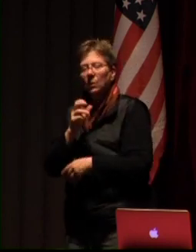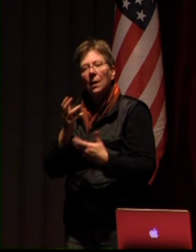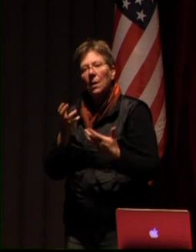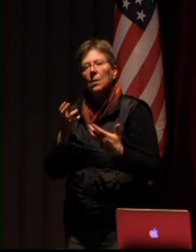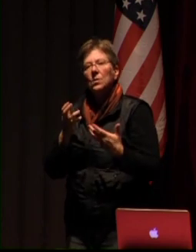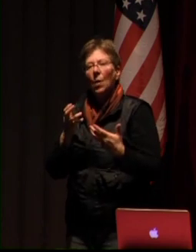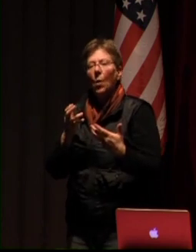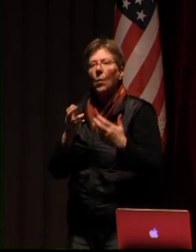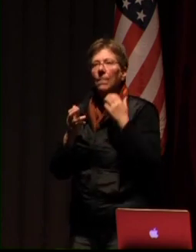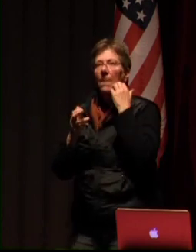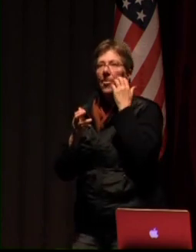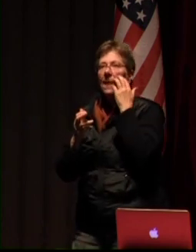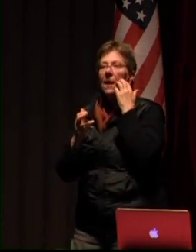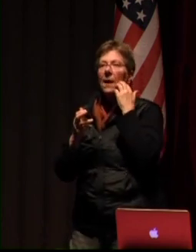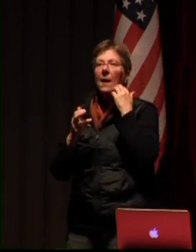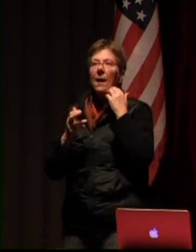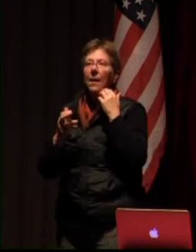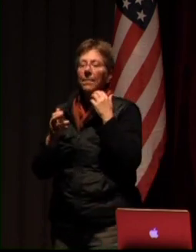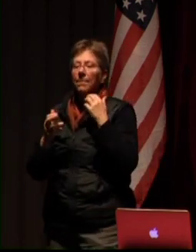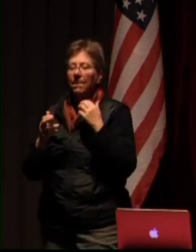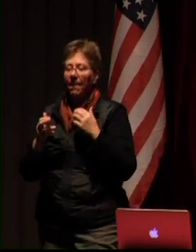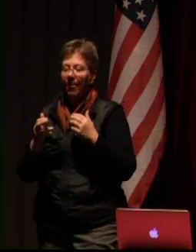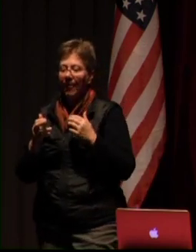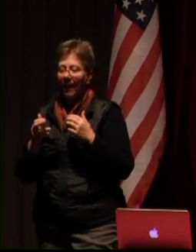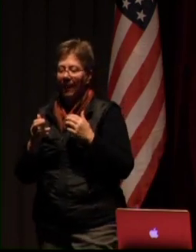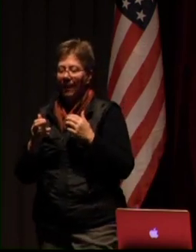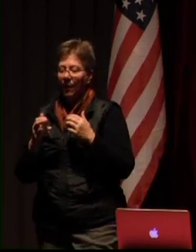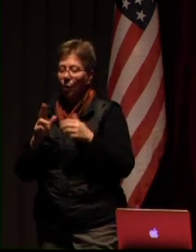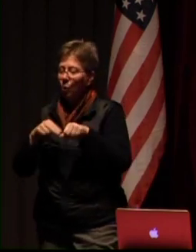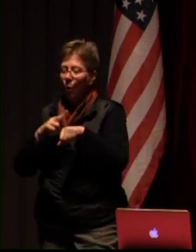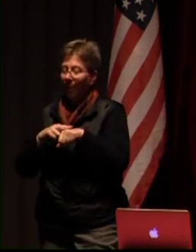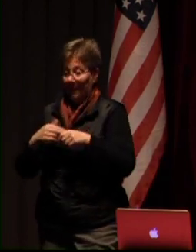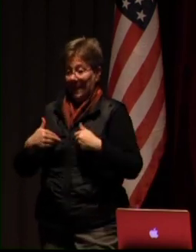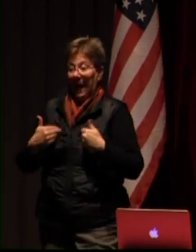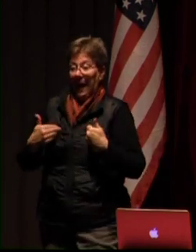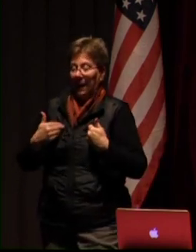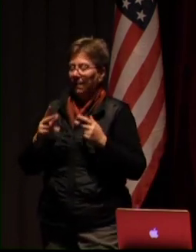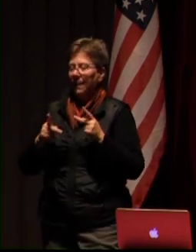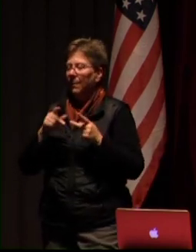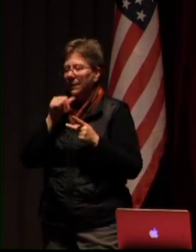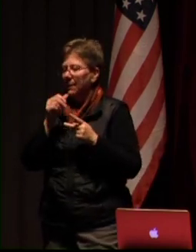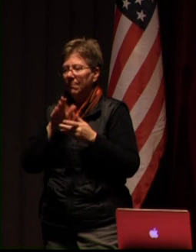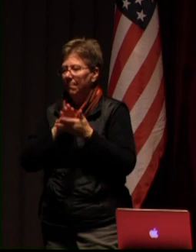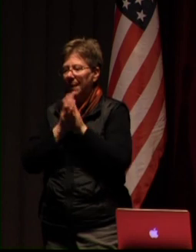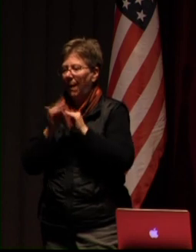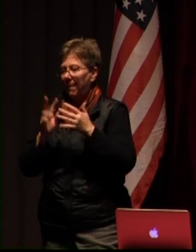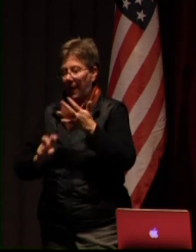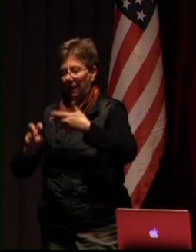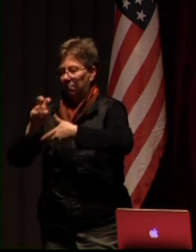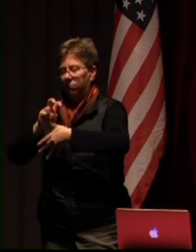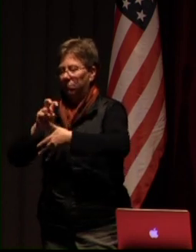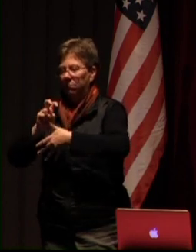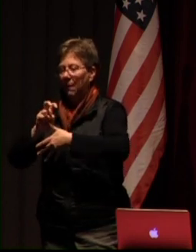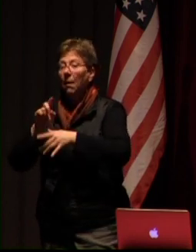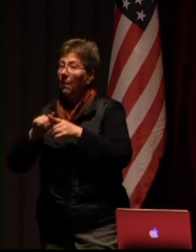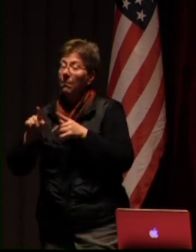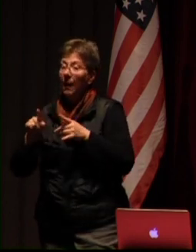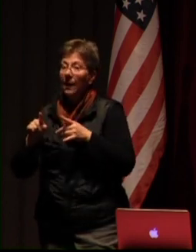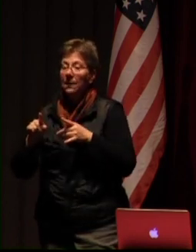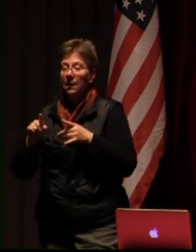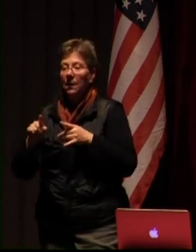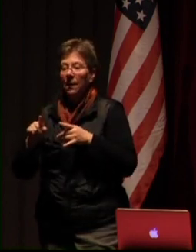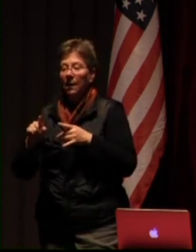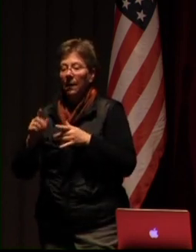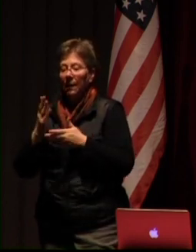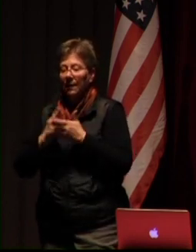So generally the later periods did not have people so young, but there were plenty of political figures who were not actually that old when they threatened to